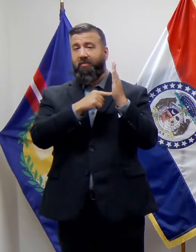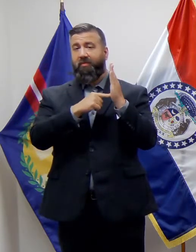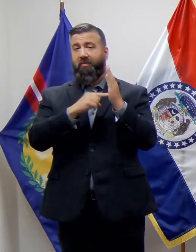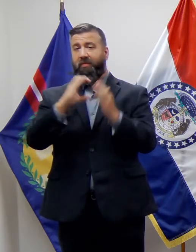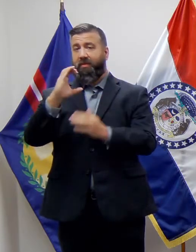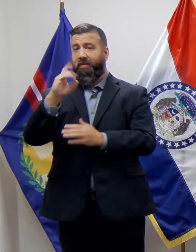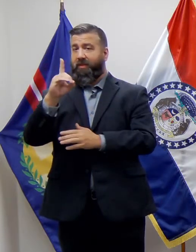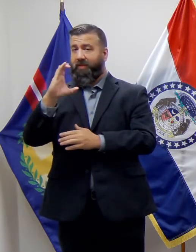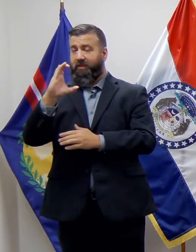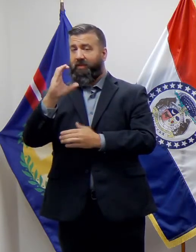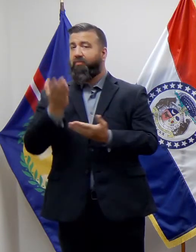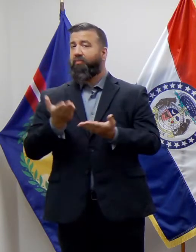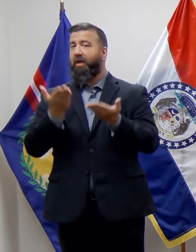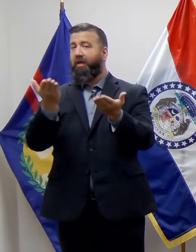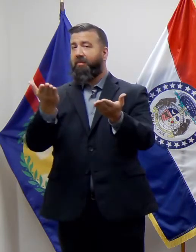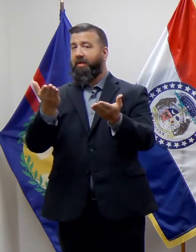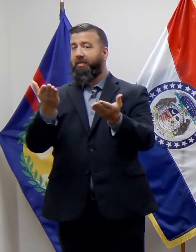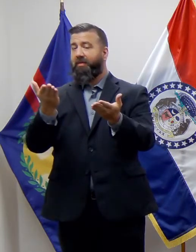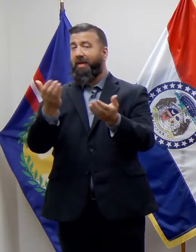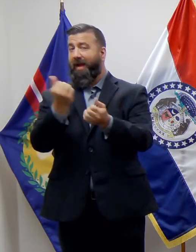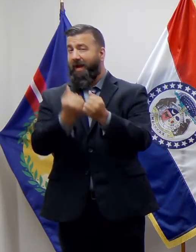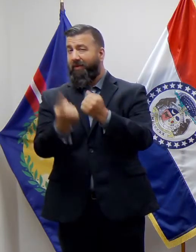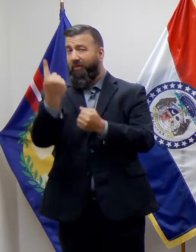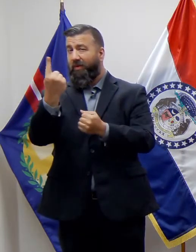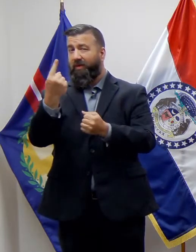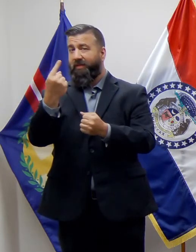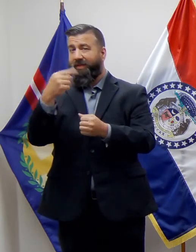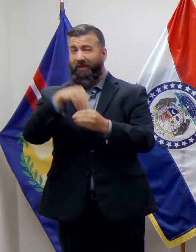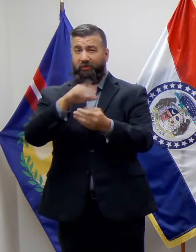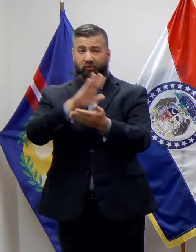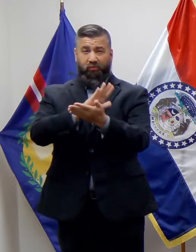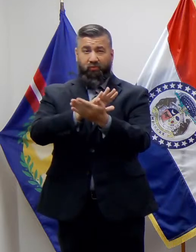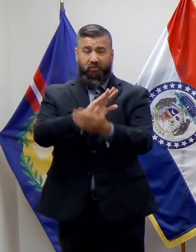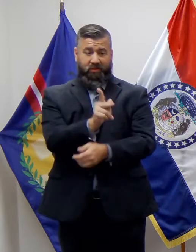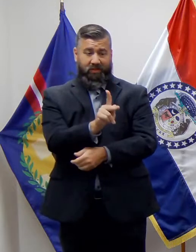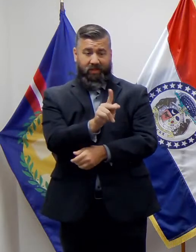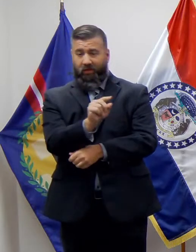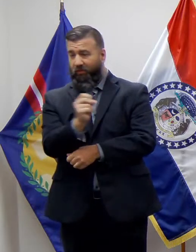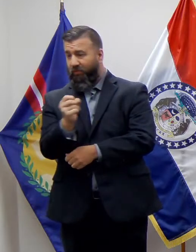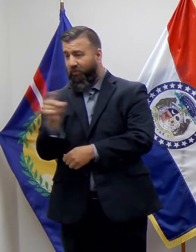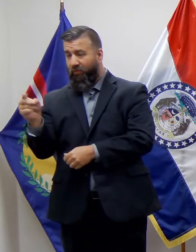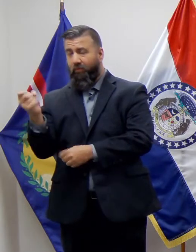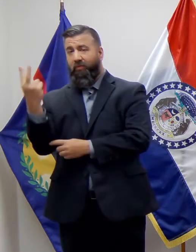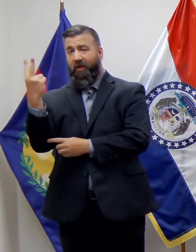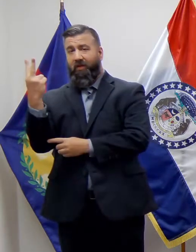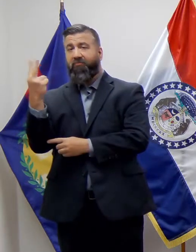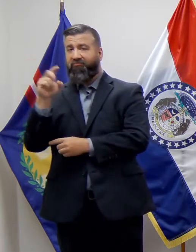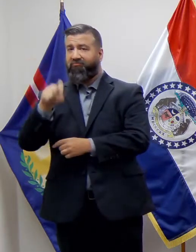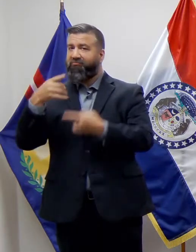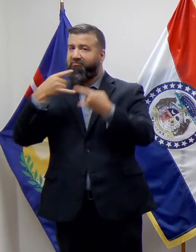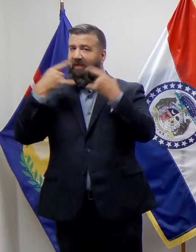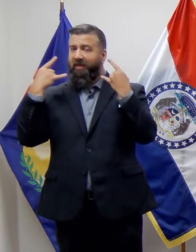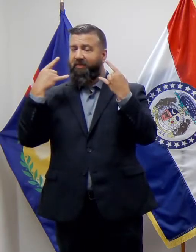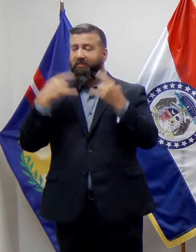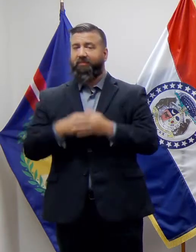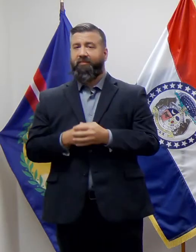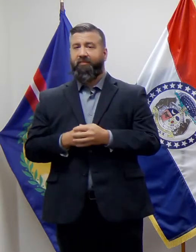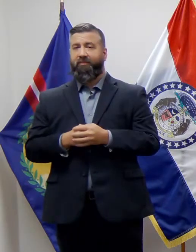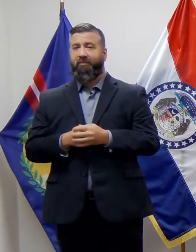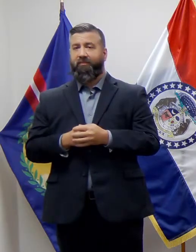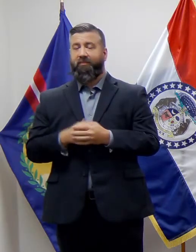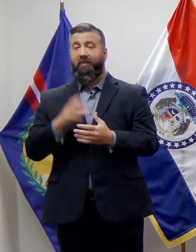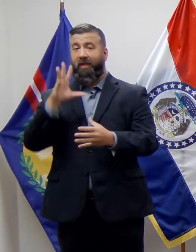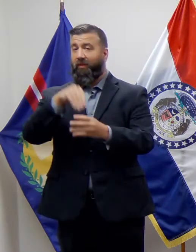CDC recommended that everyone in K through 12 schools wear a mask, regardless of their vaccination status. That